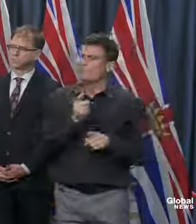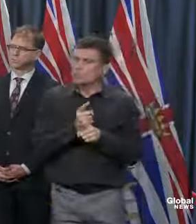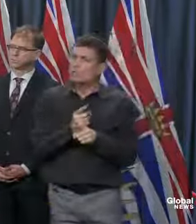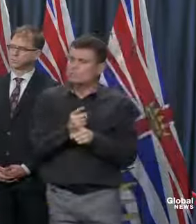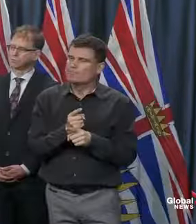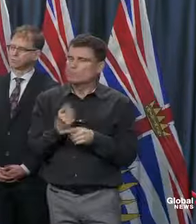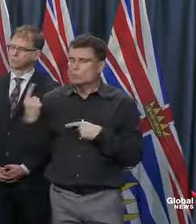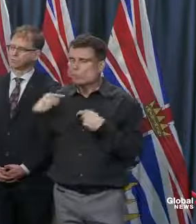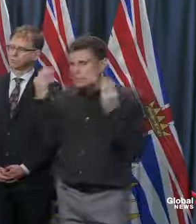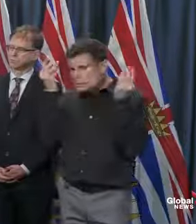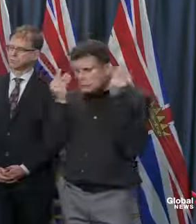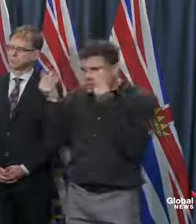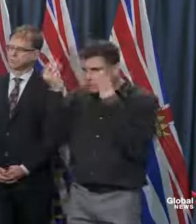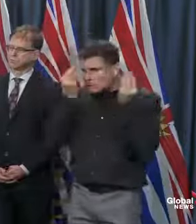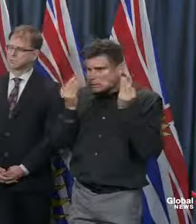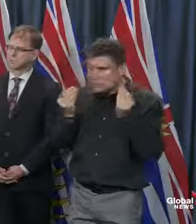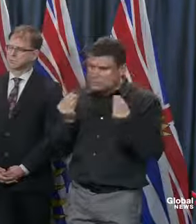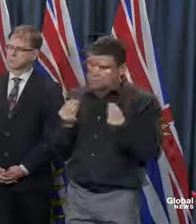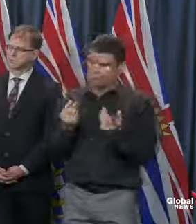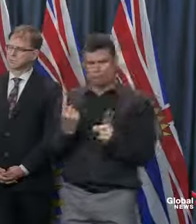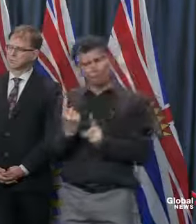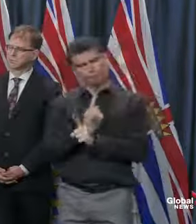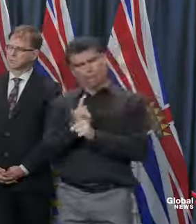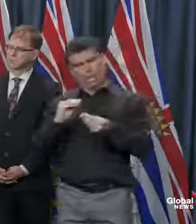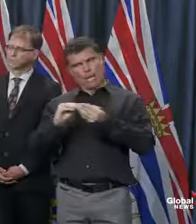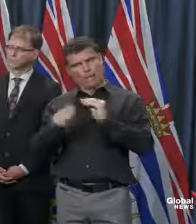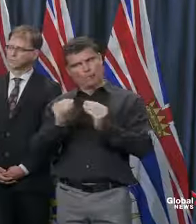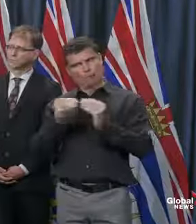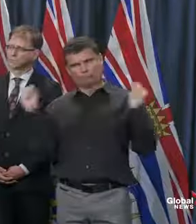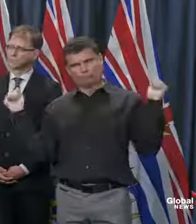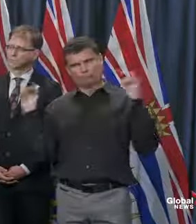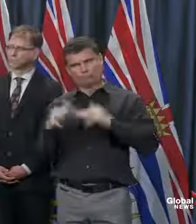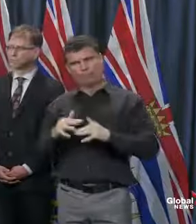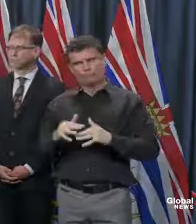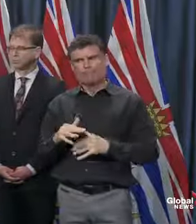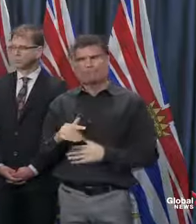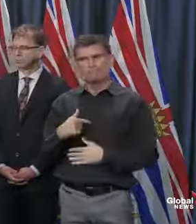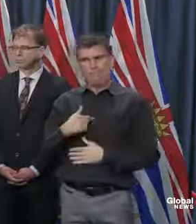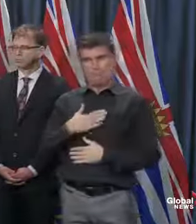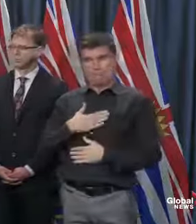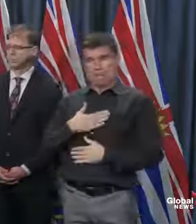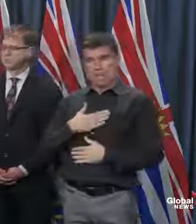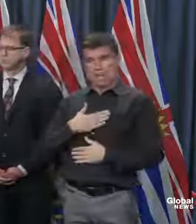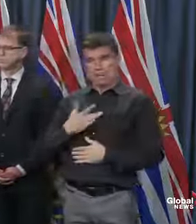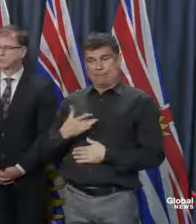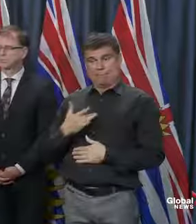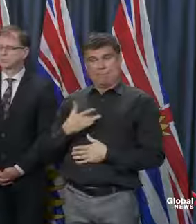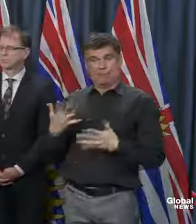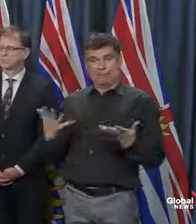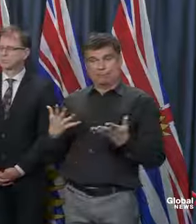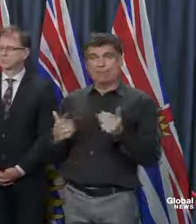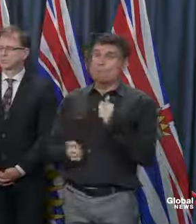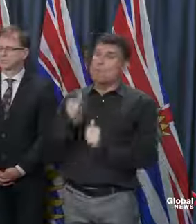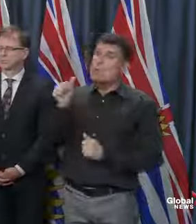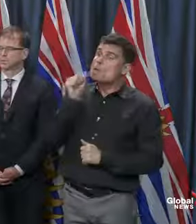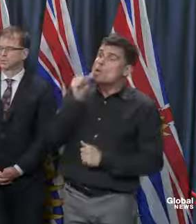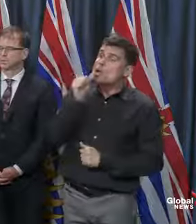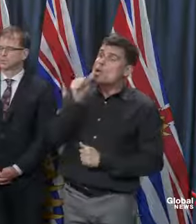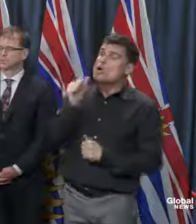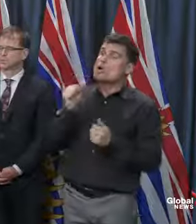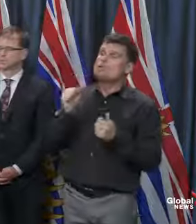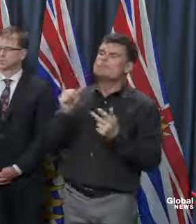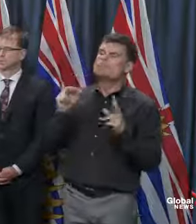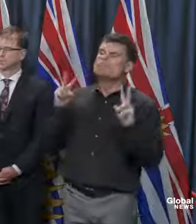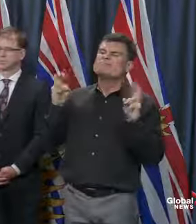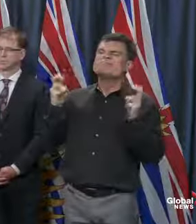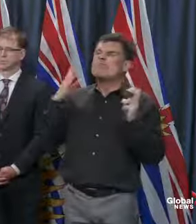number. So yes, I would expect that most bars and entertainment places will not